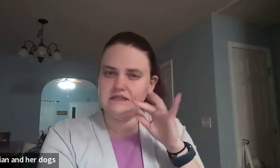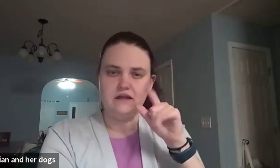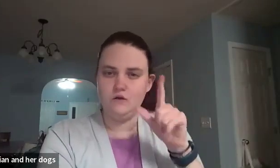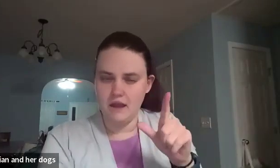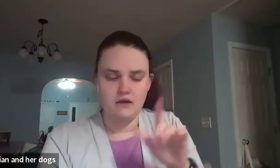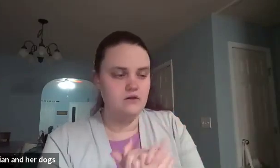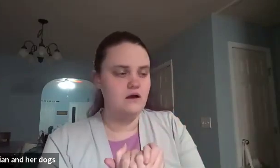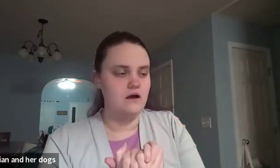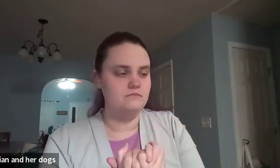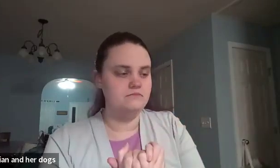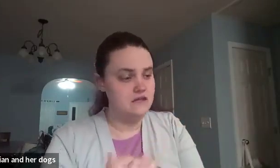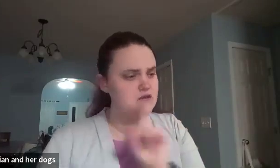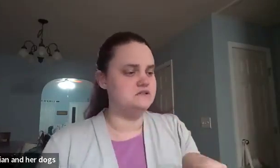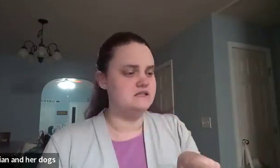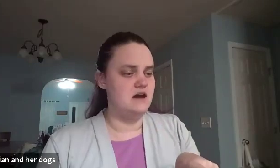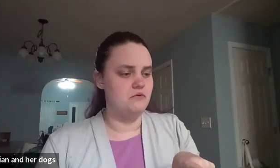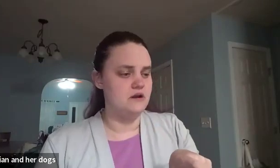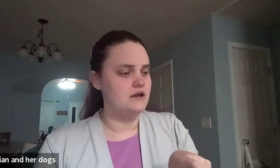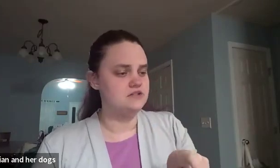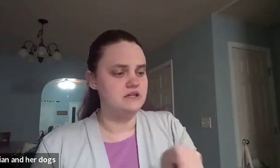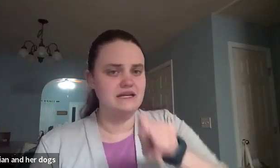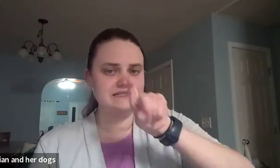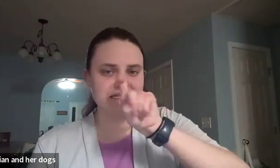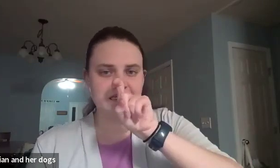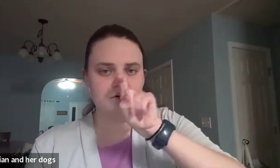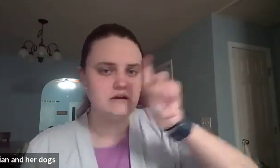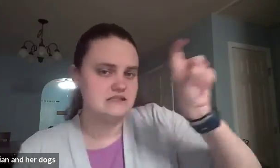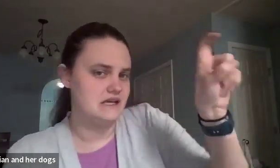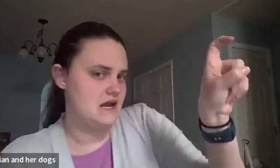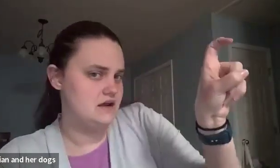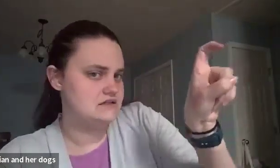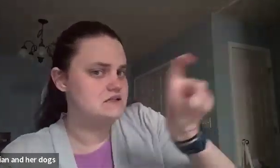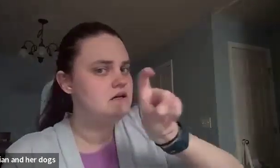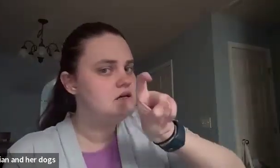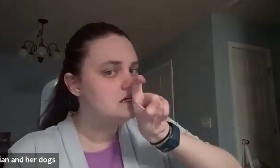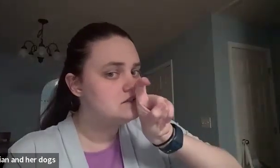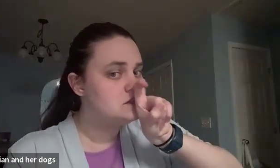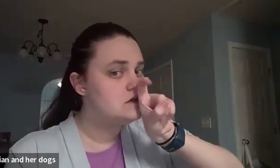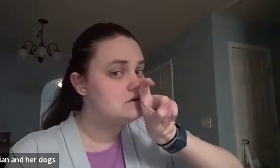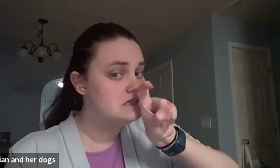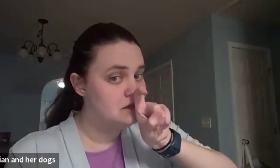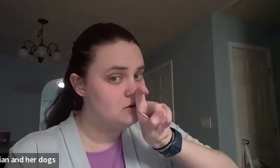seen like quail. Eagle does have one actually, and it's eagle. It's like an X and it's on your nose,